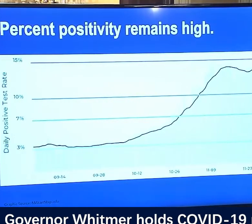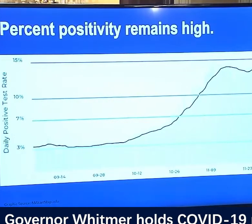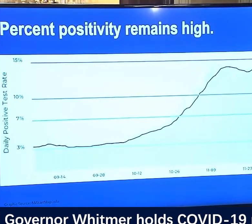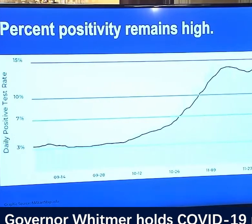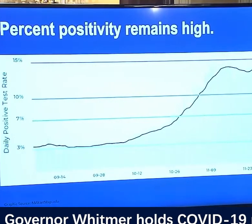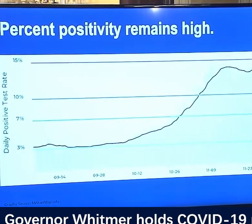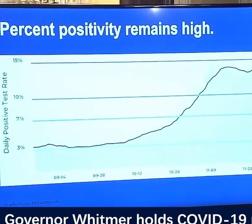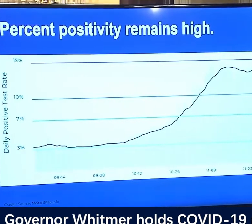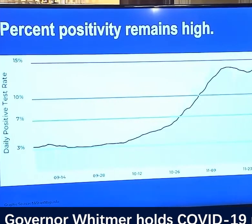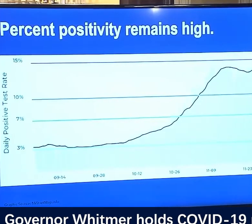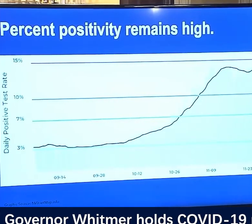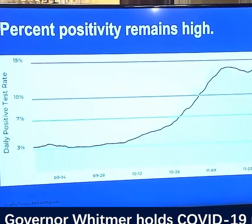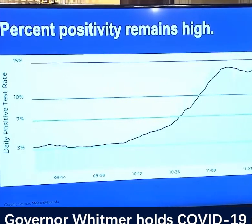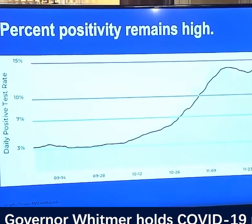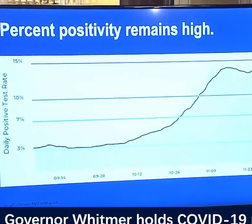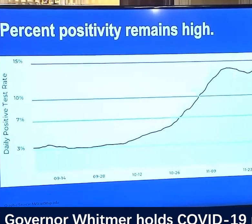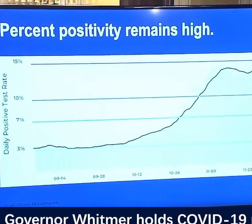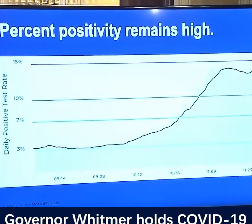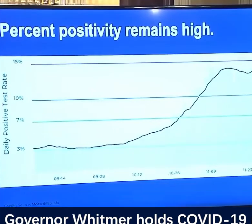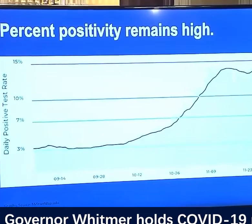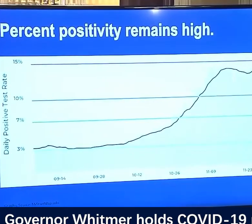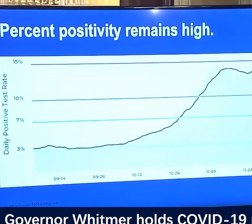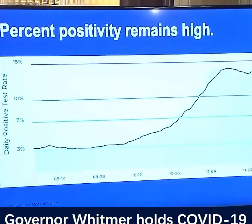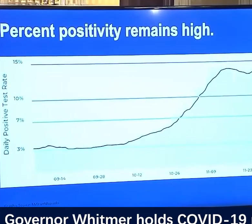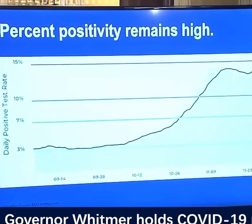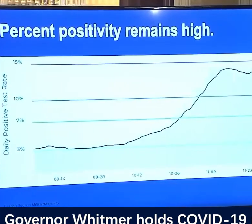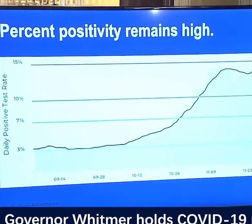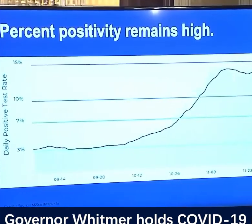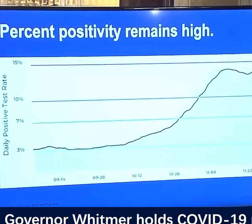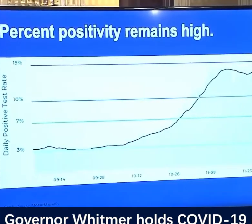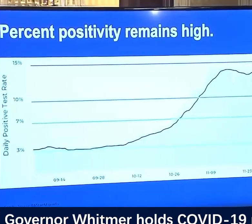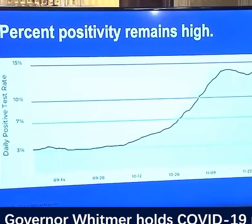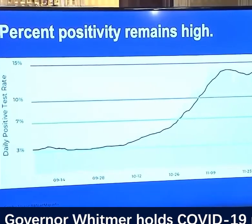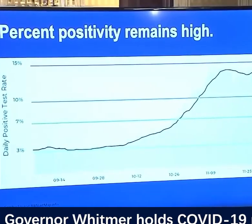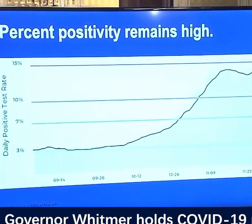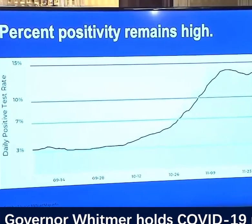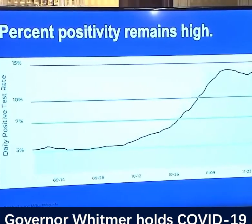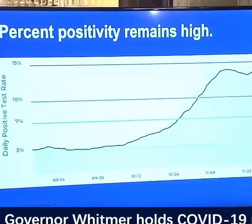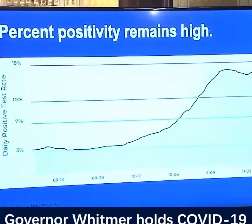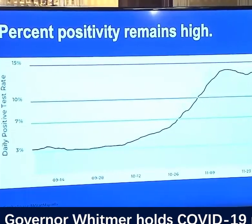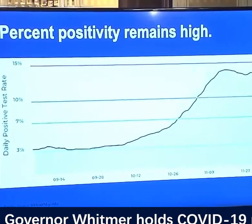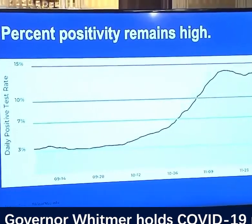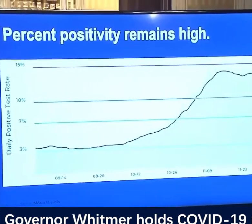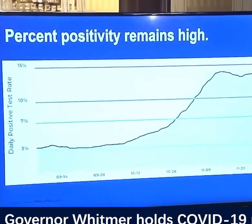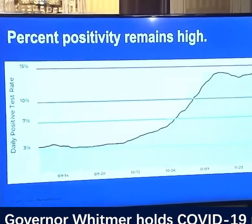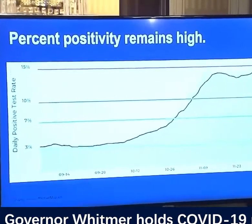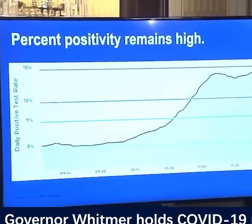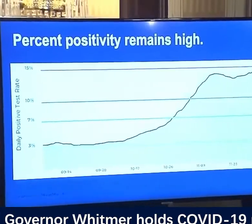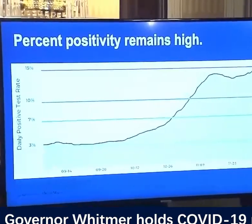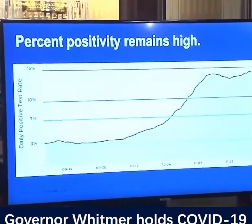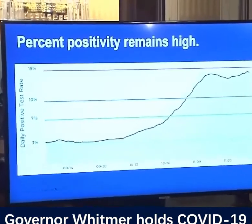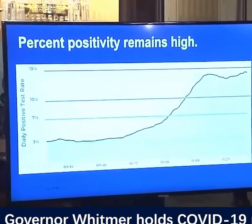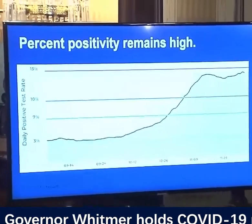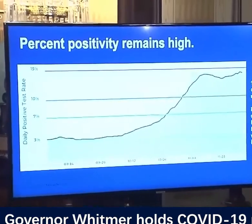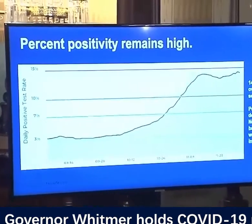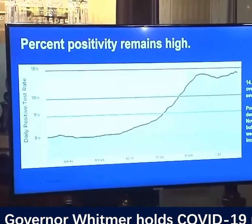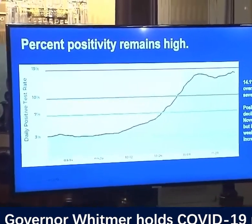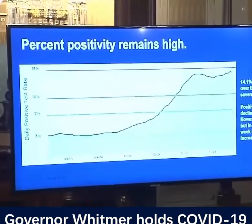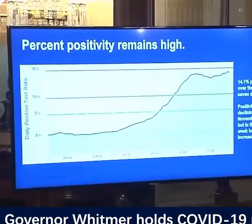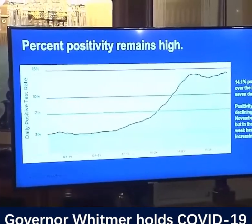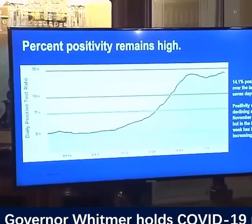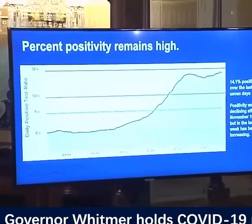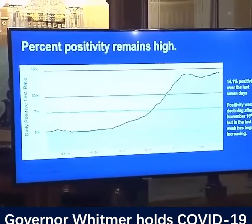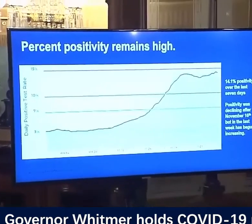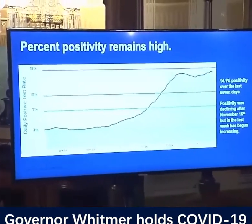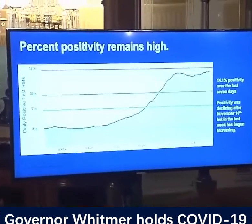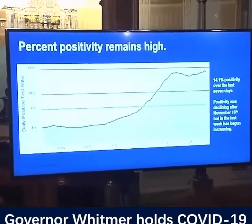to 16.1% in the Saginaw region. We will continue to track this in determining how well we are